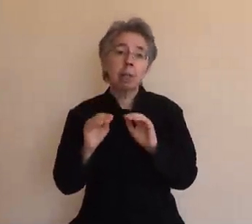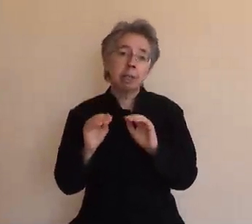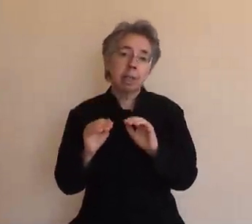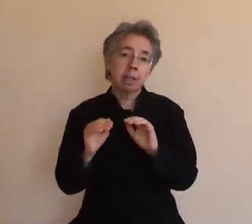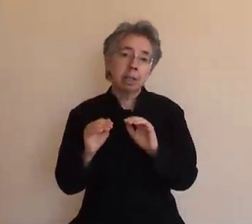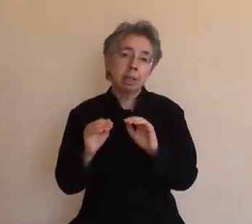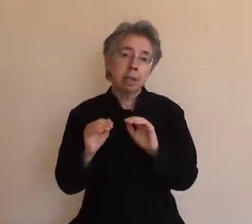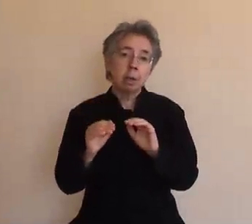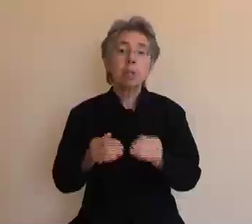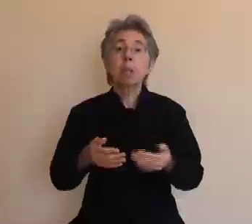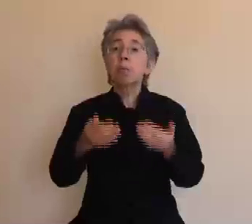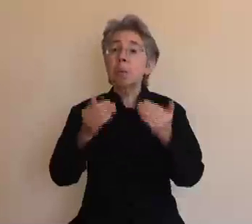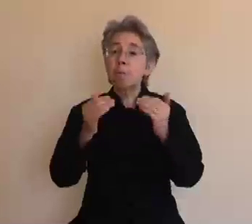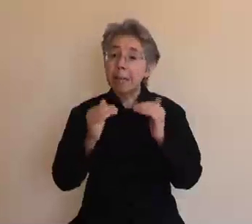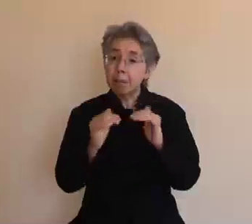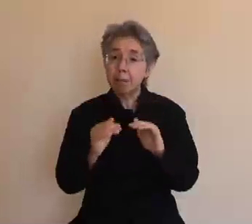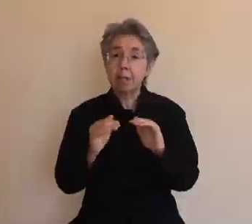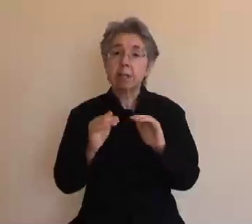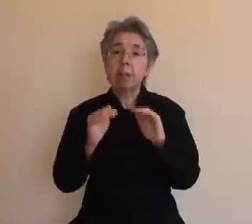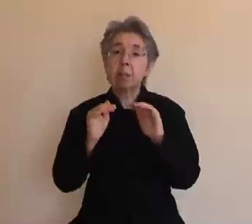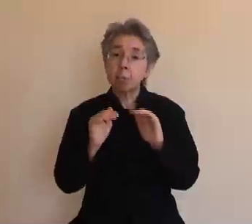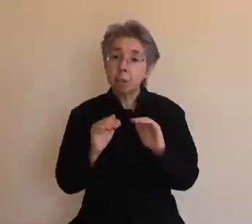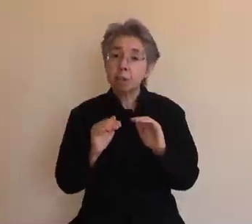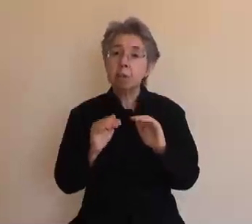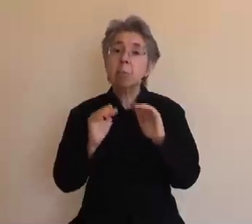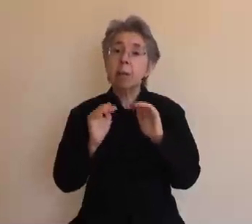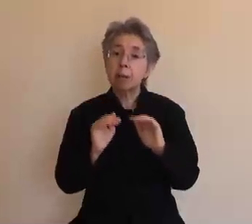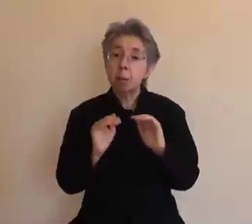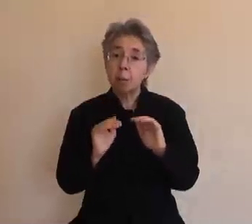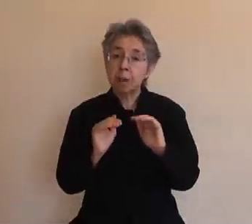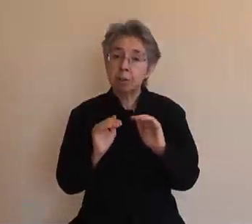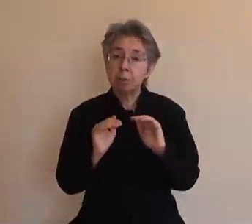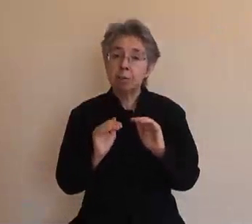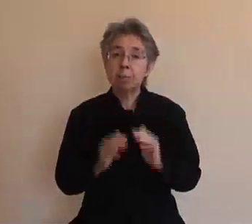creative awareness, which then will manifest as wisdom and compassion.